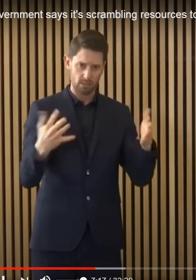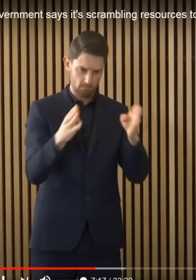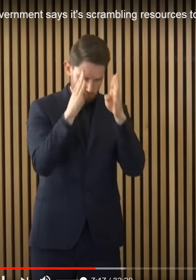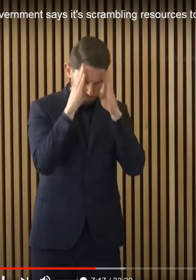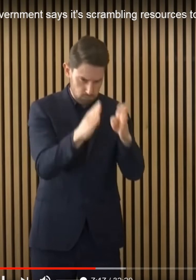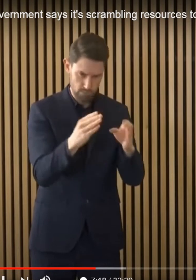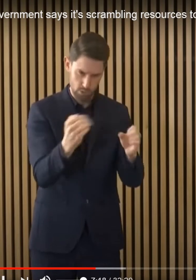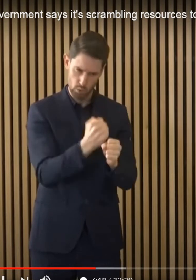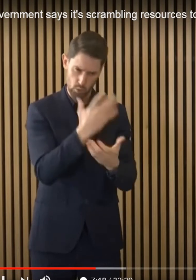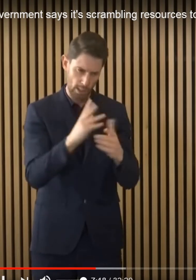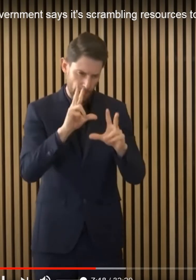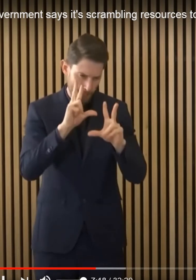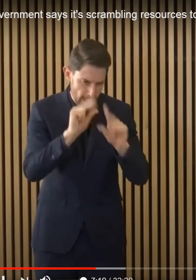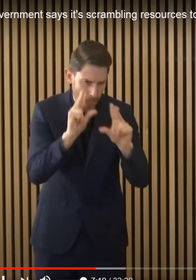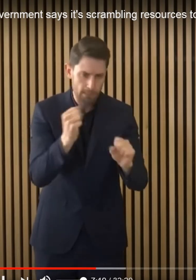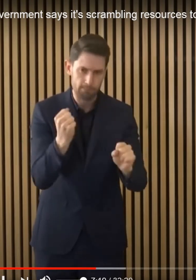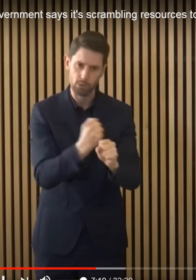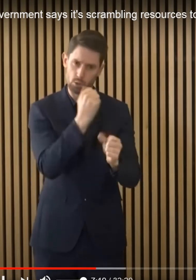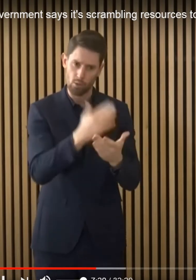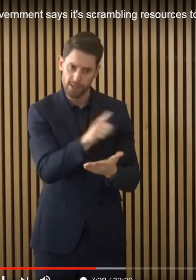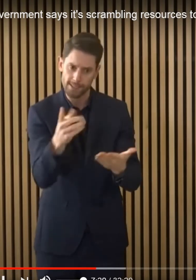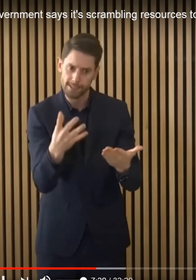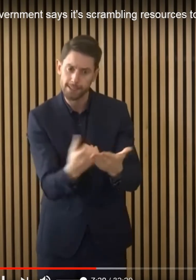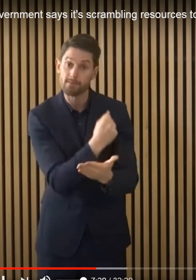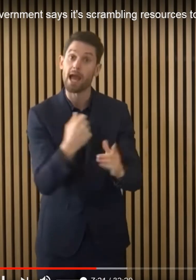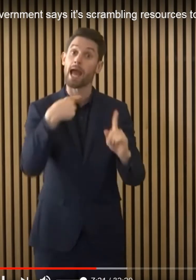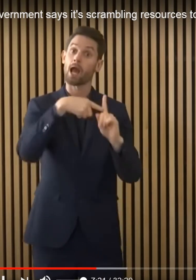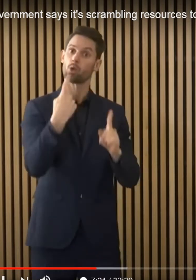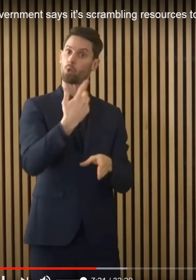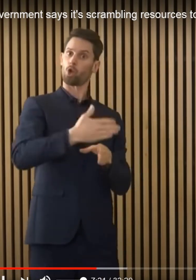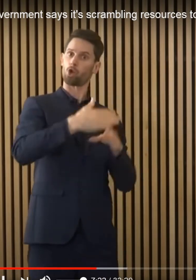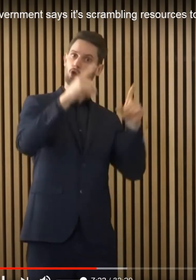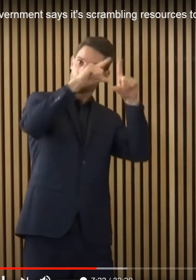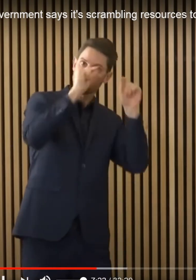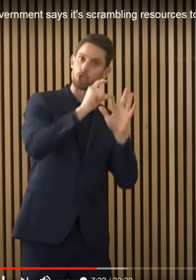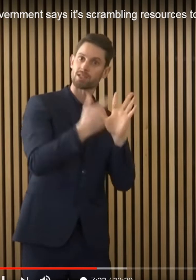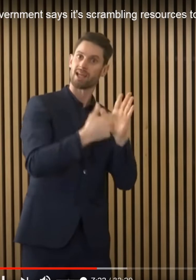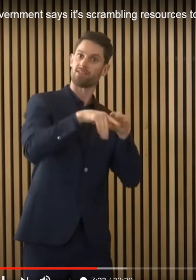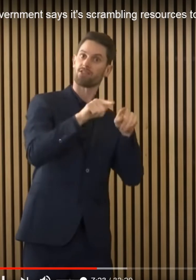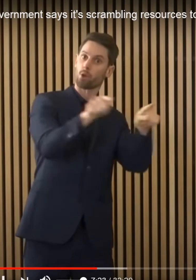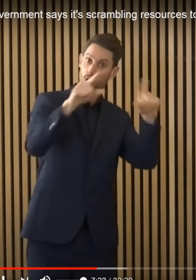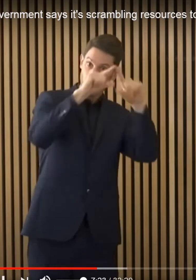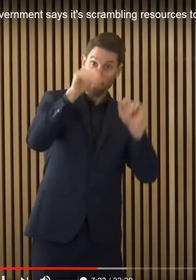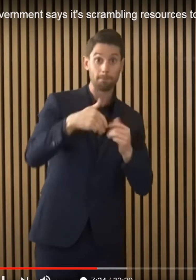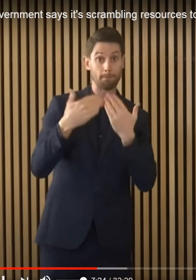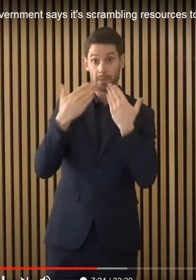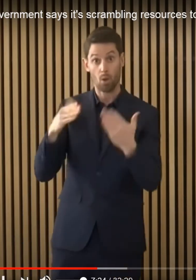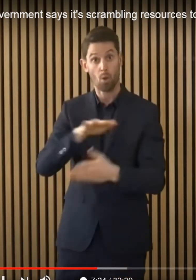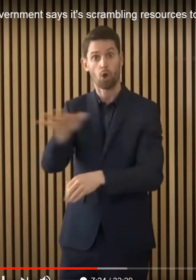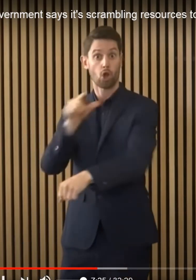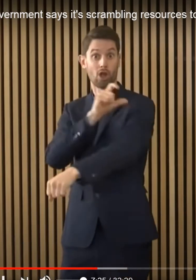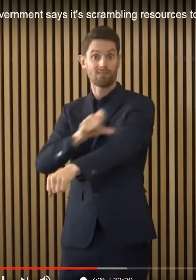residents and safety of the workers in those facilities. What are we focused on here in the